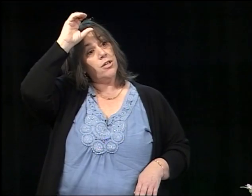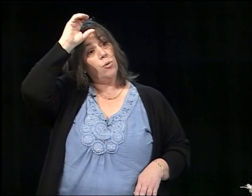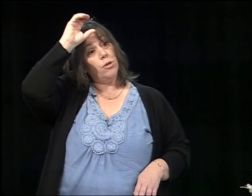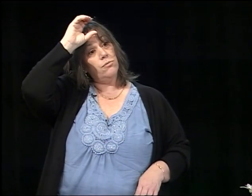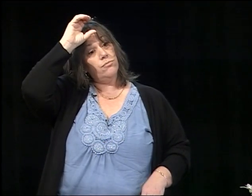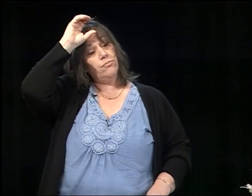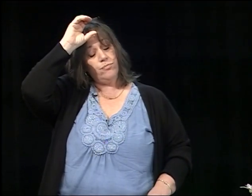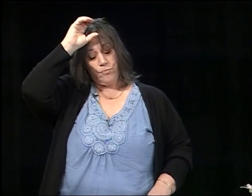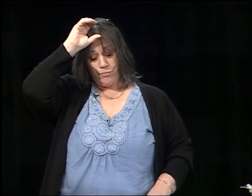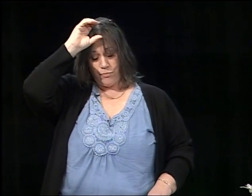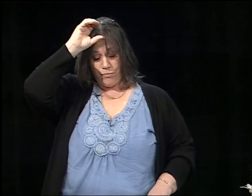helmet.